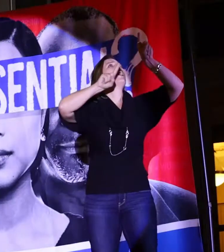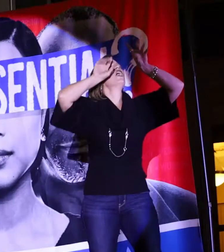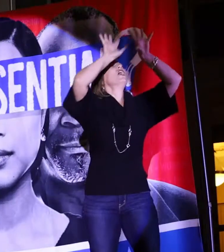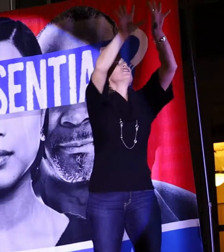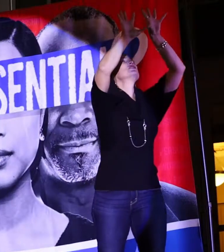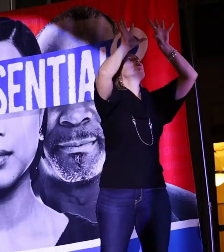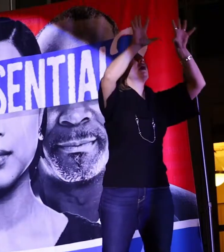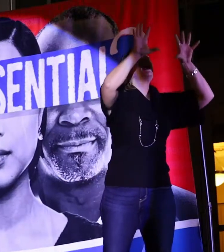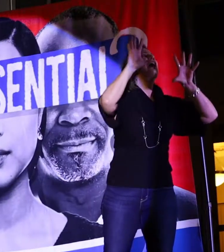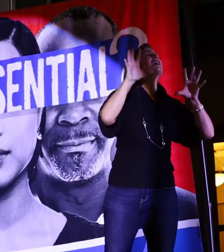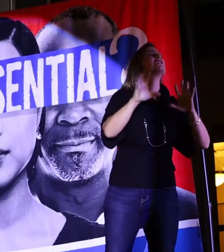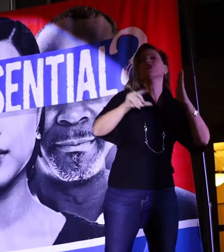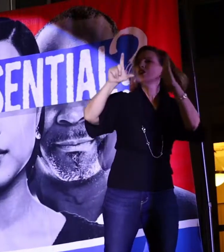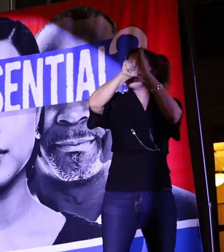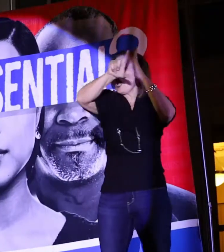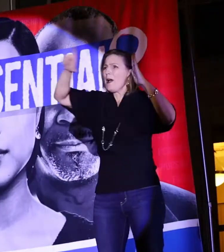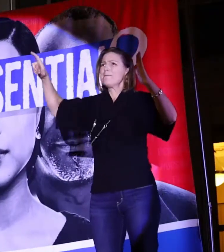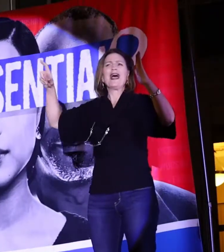that